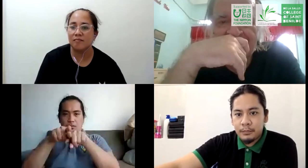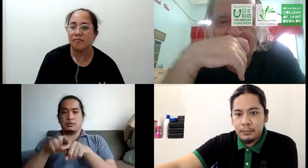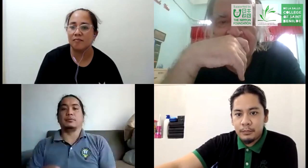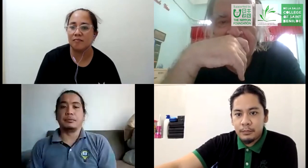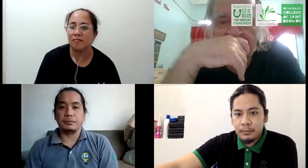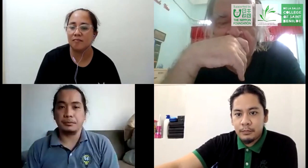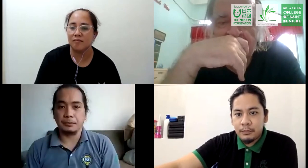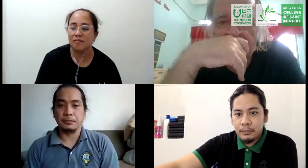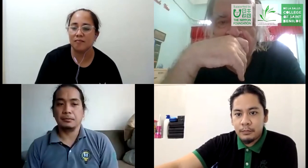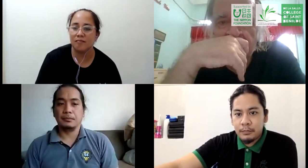So my turn.